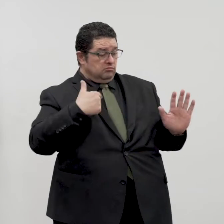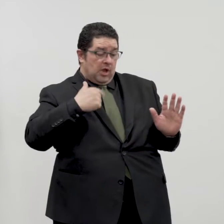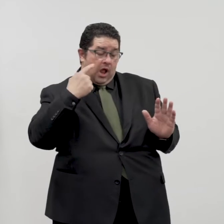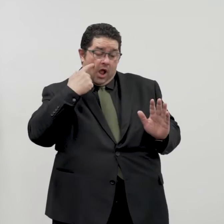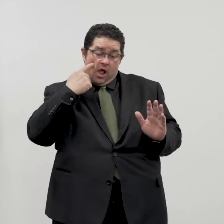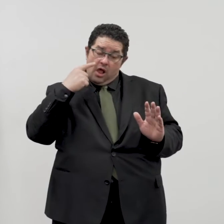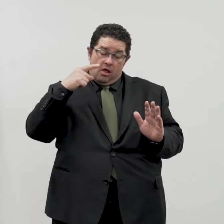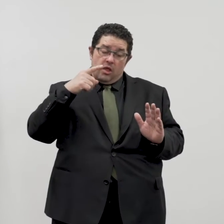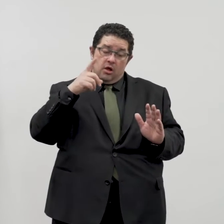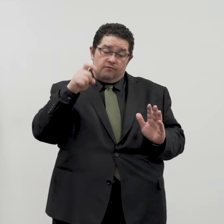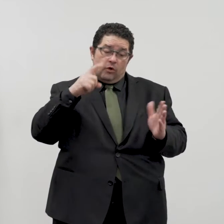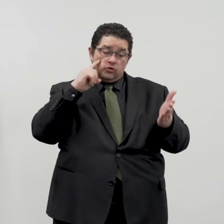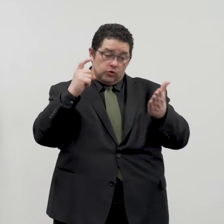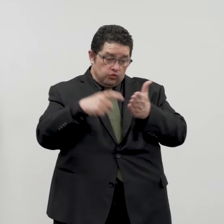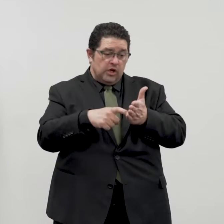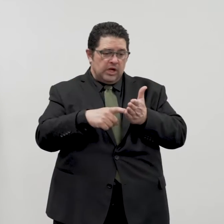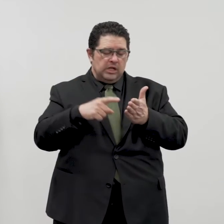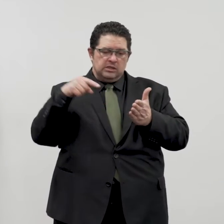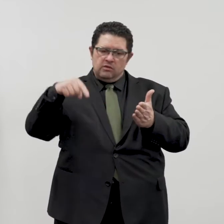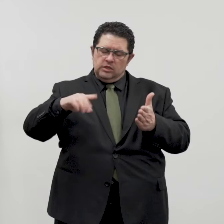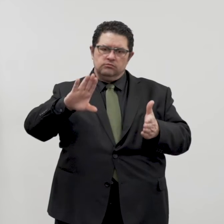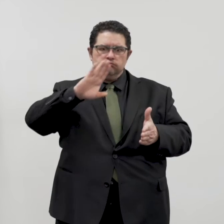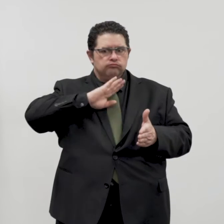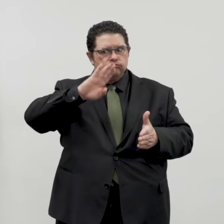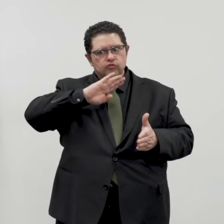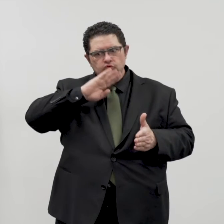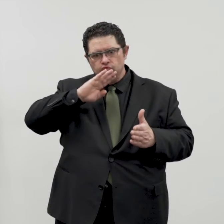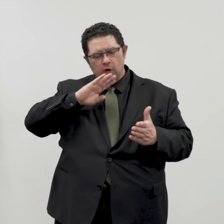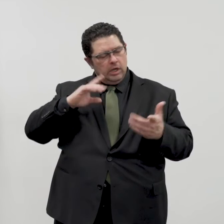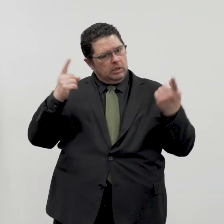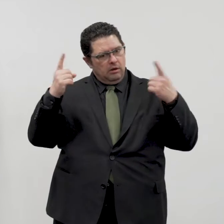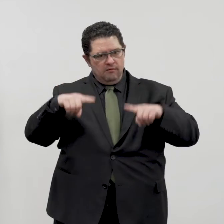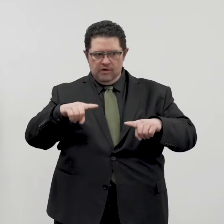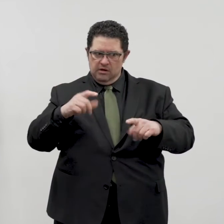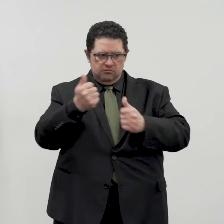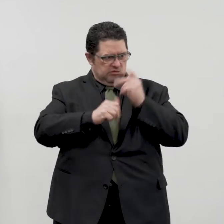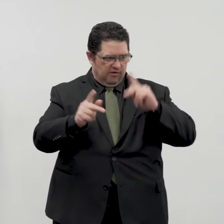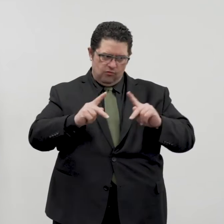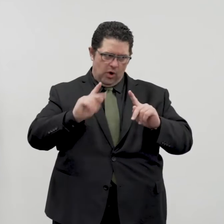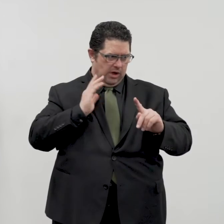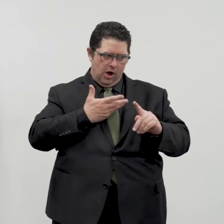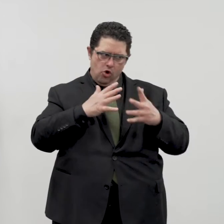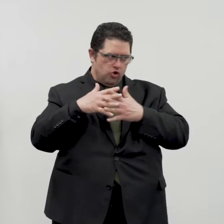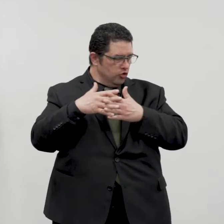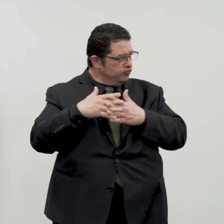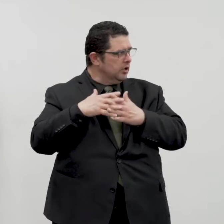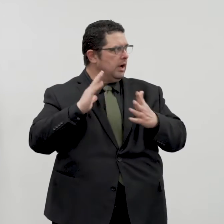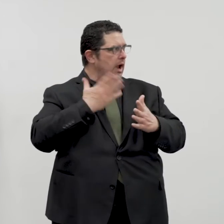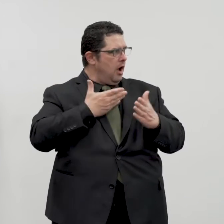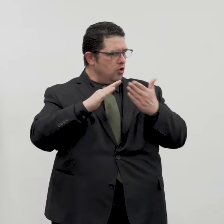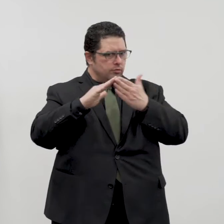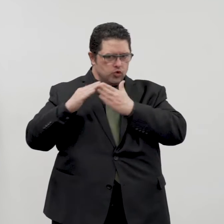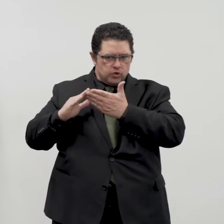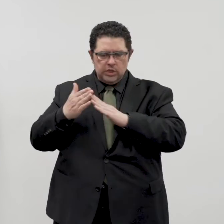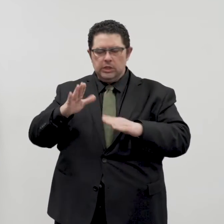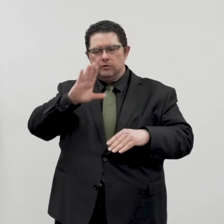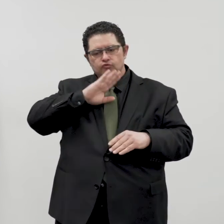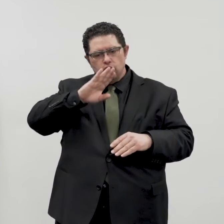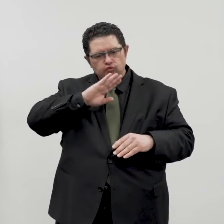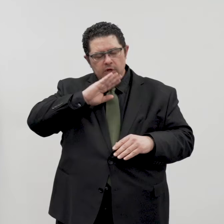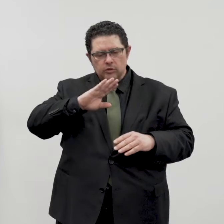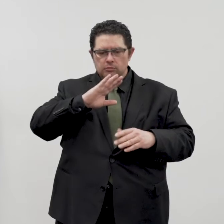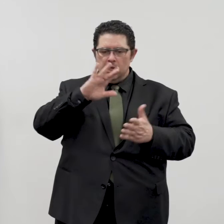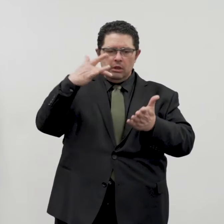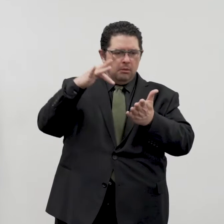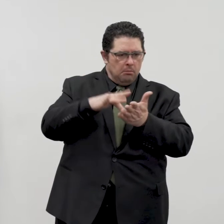an extraordinarily frustrating event for everyone in our country and our community. It's frustrating to be in the